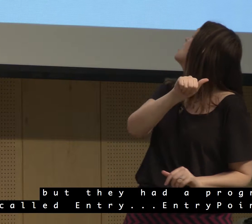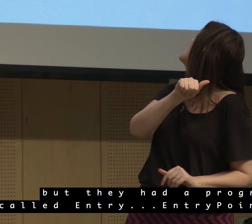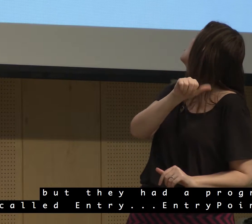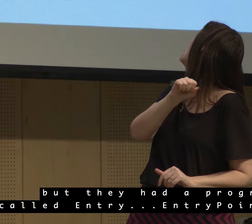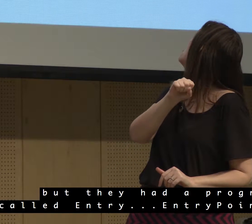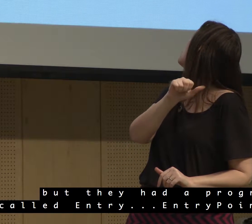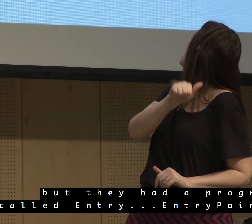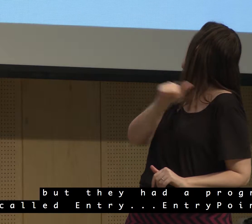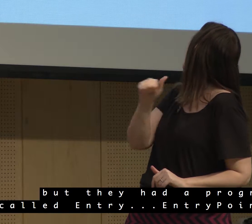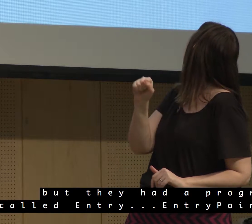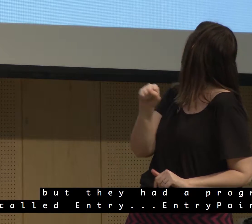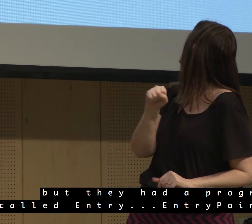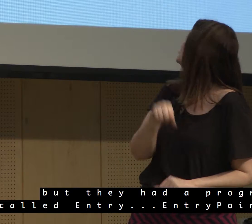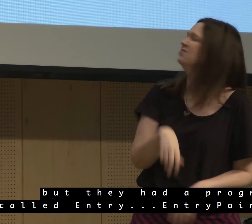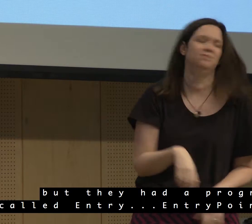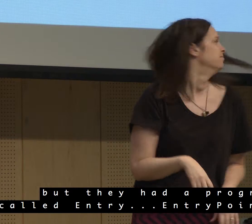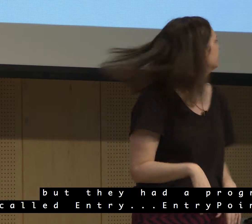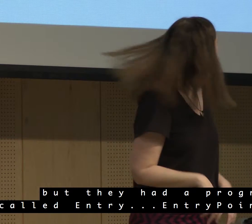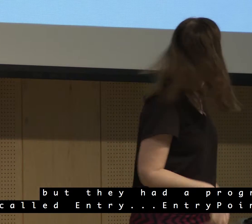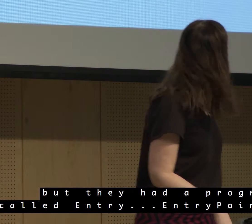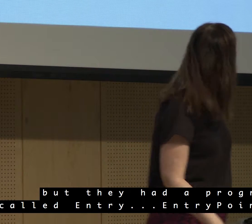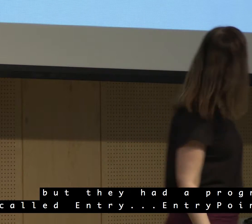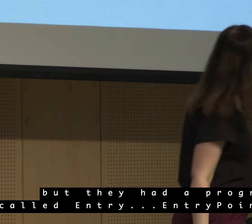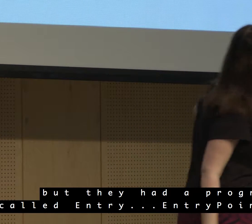Entry Point